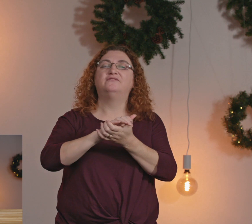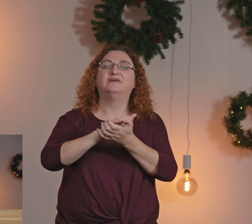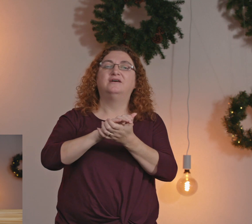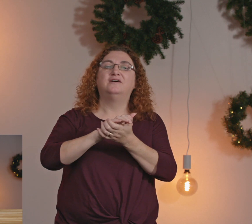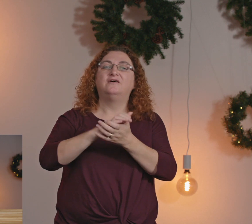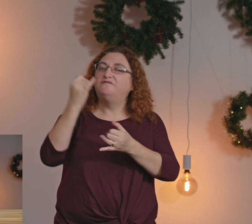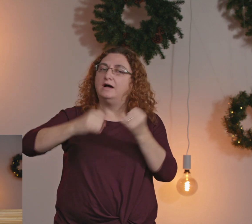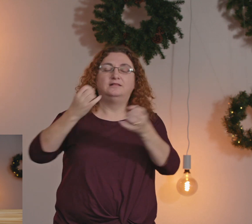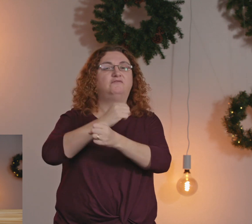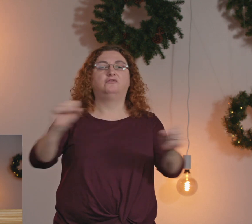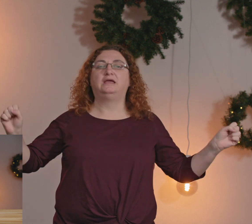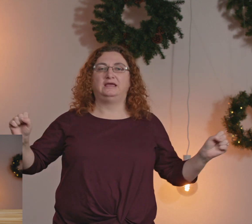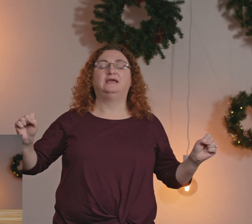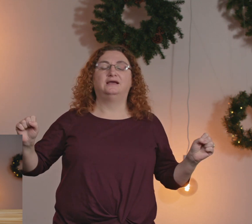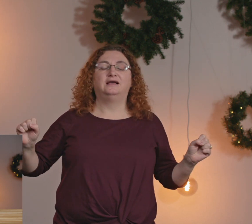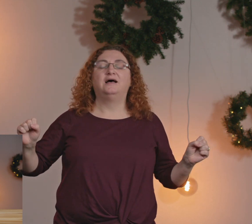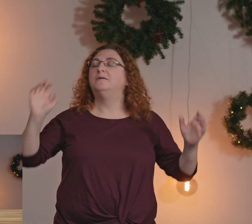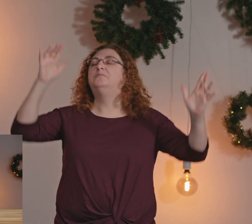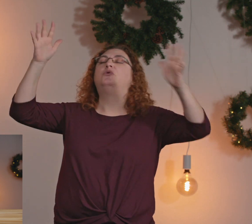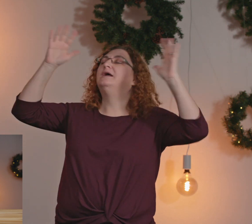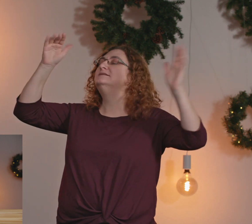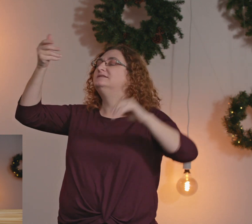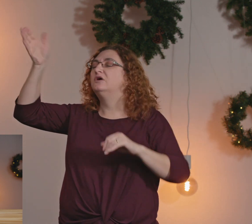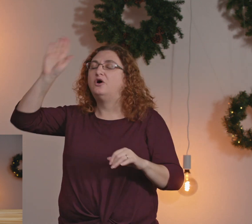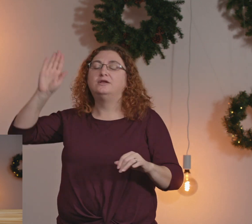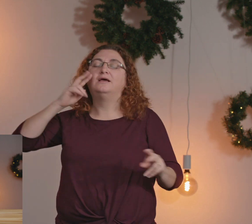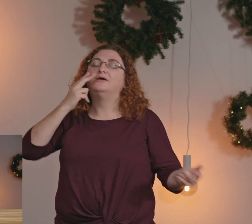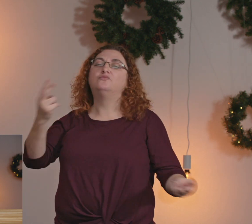he's finally freed, and he praises God, and he reflects. At